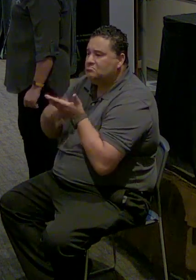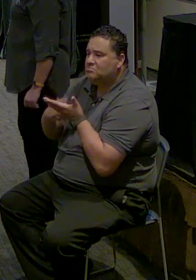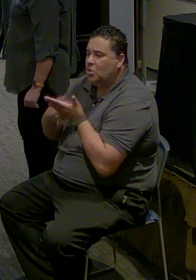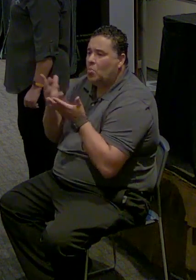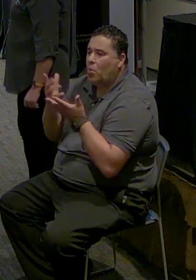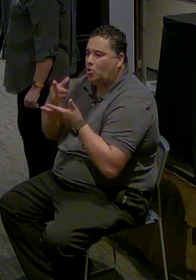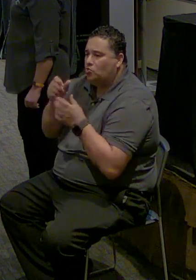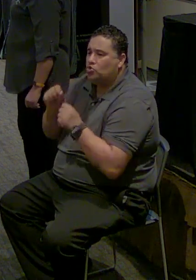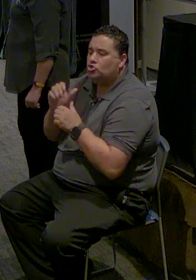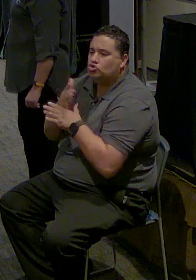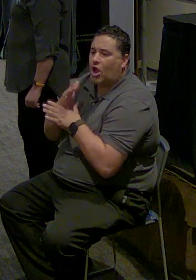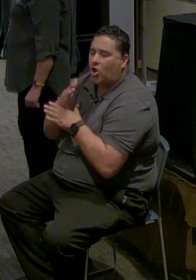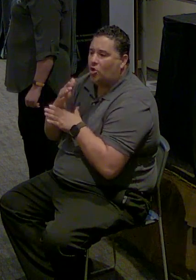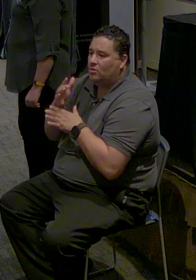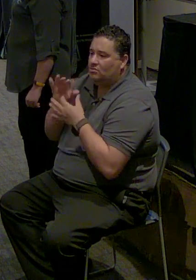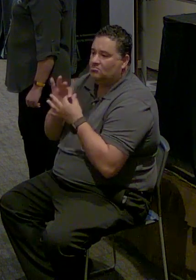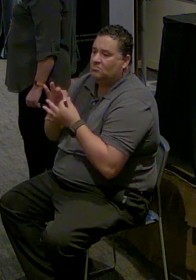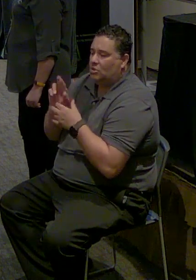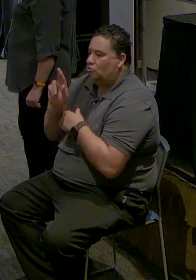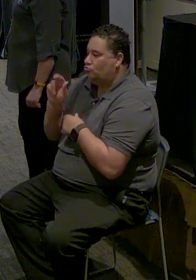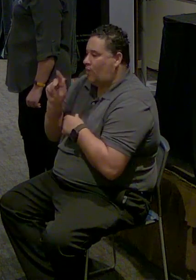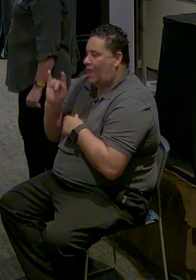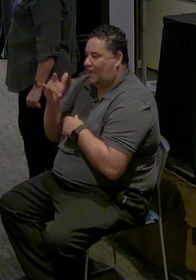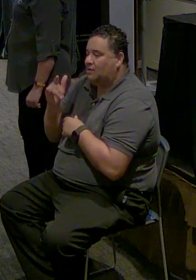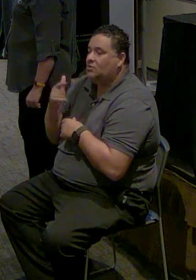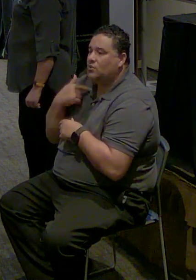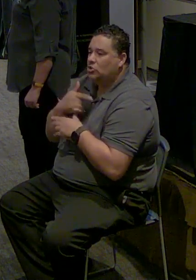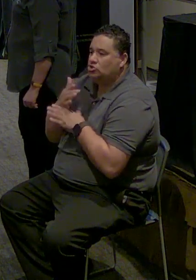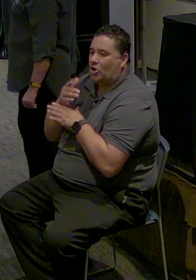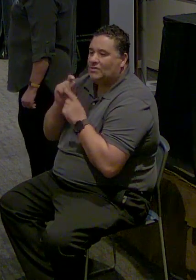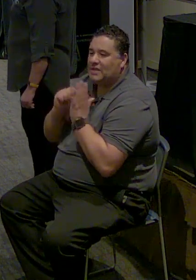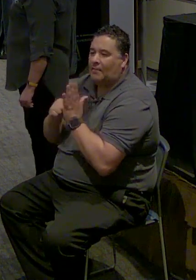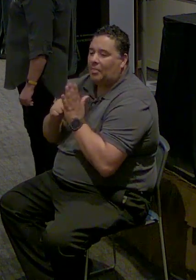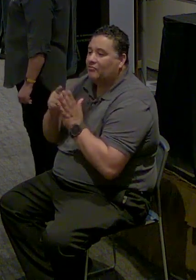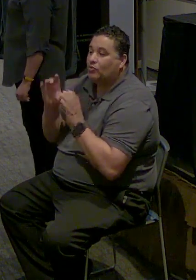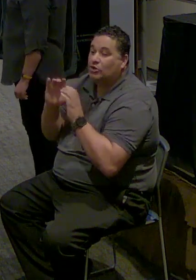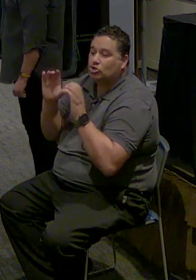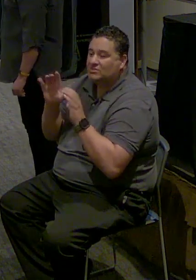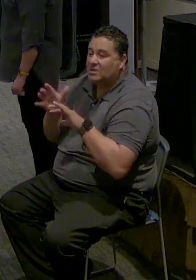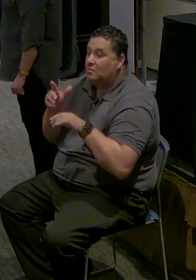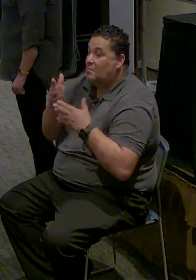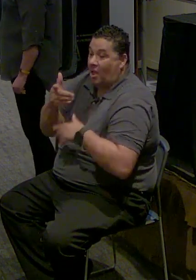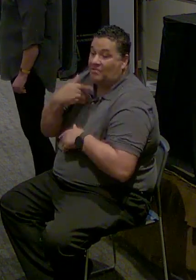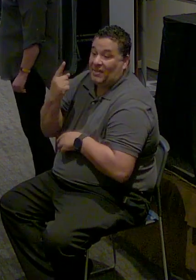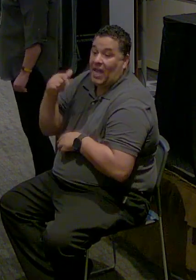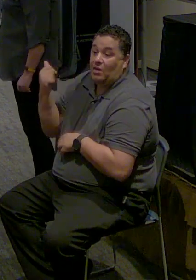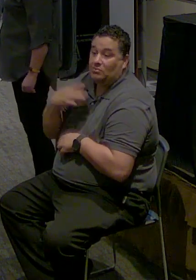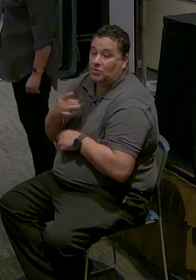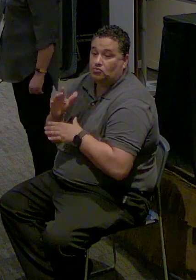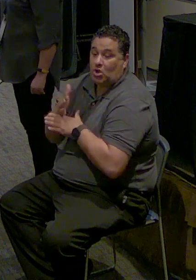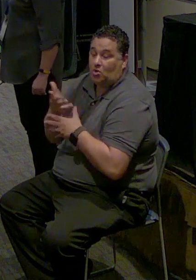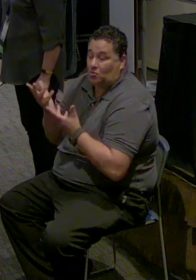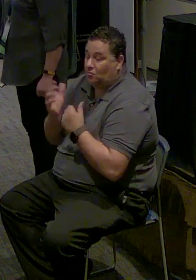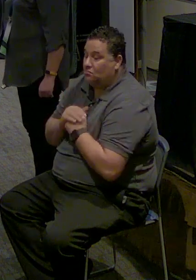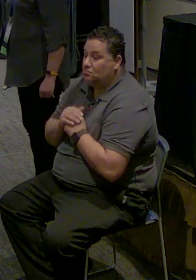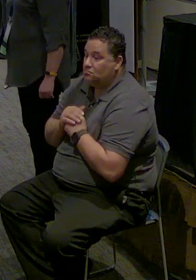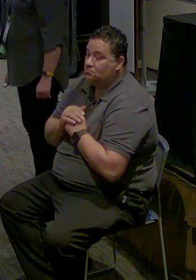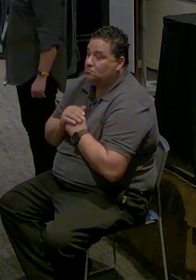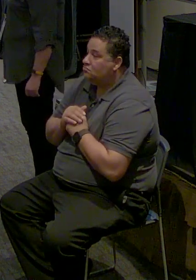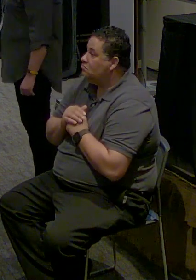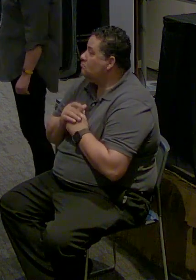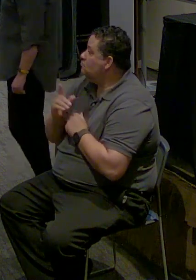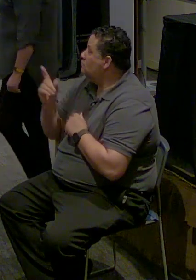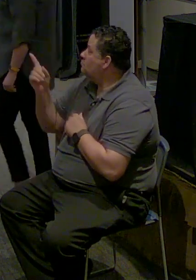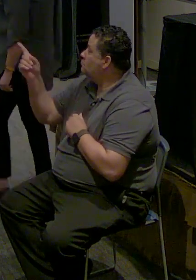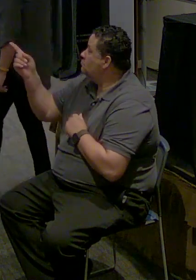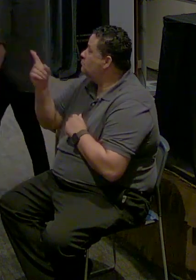might could share in terms of ranking. We shared an example about credentials. You may have something else that you'd like to share. Yes, ma'am. I'd like